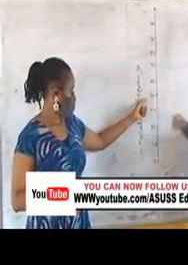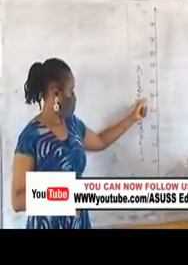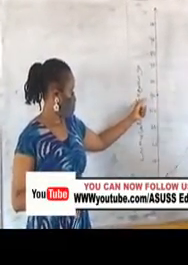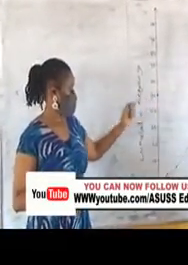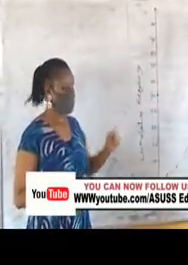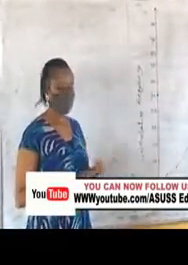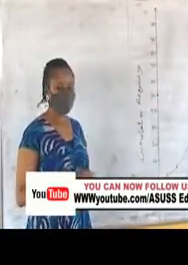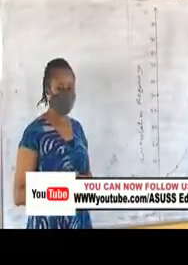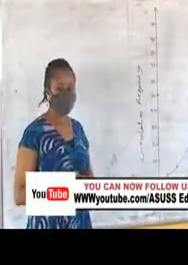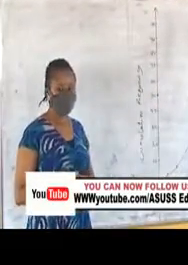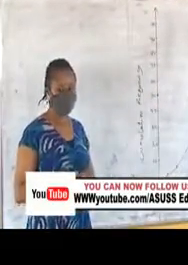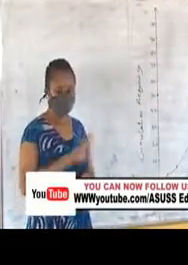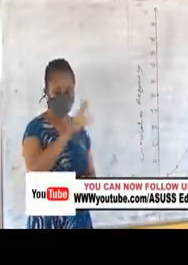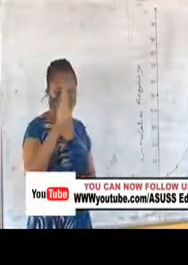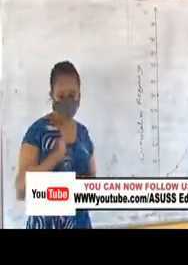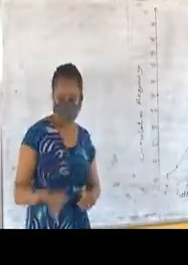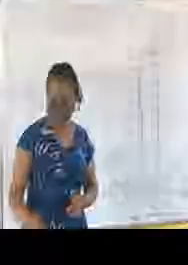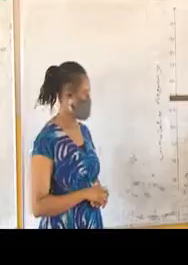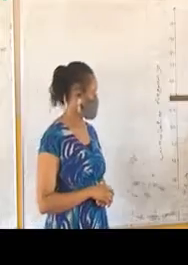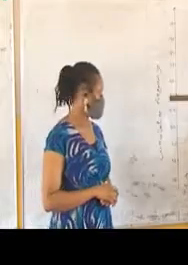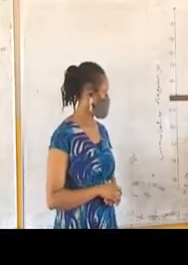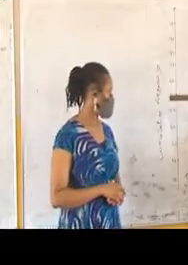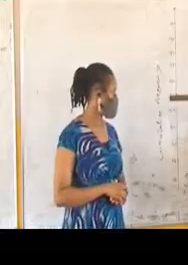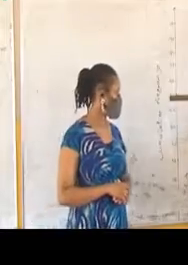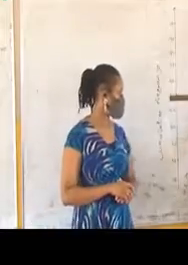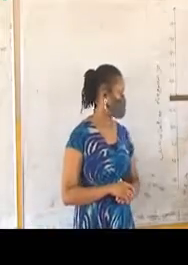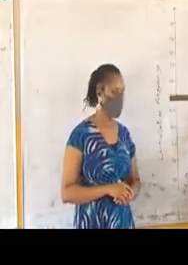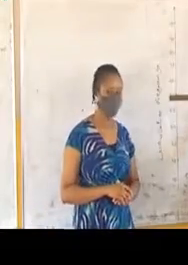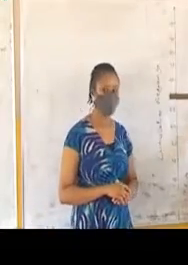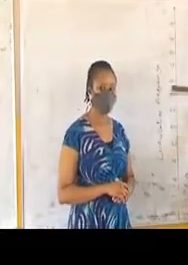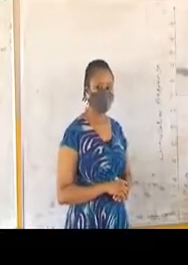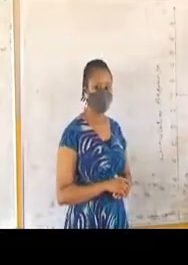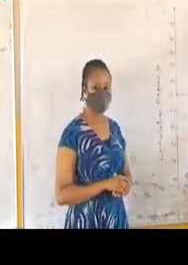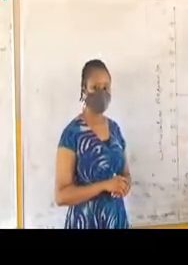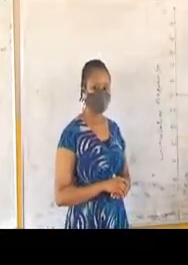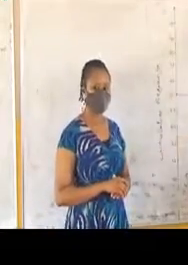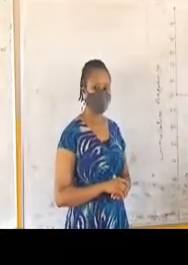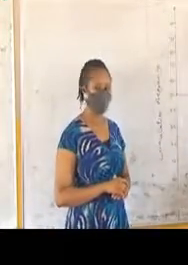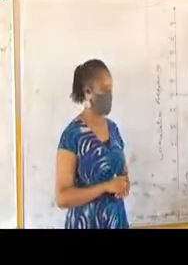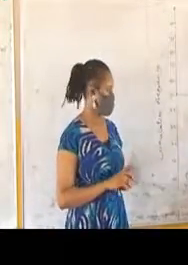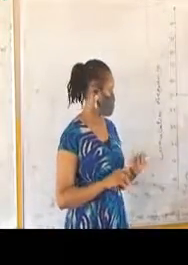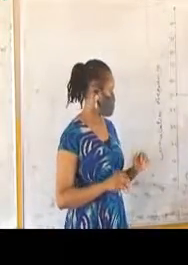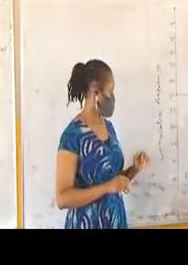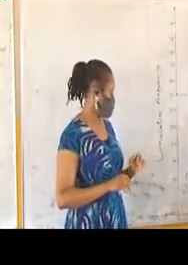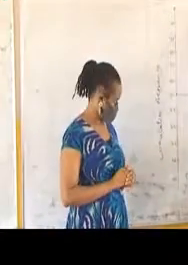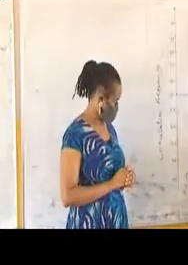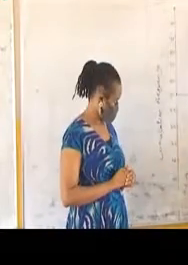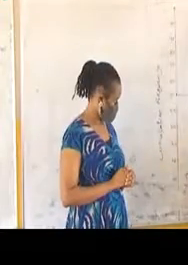Then you use your ruler, draw it to make the graph. Then you bring it